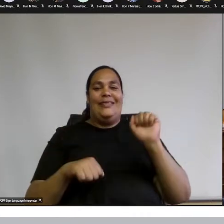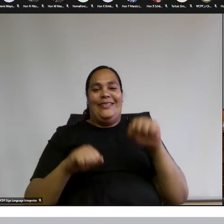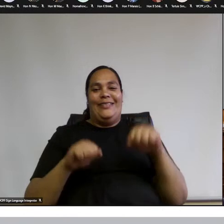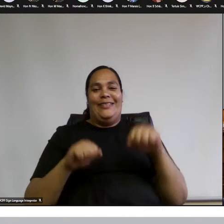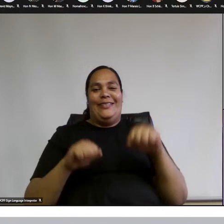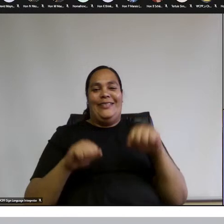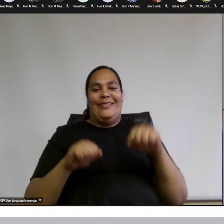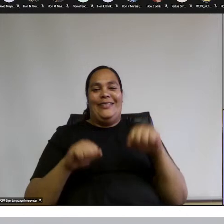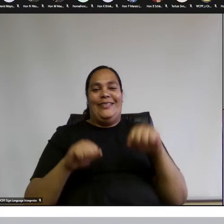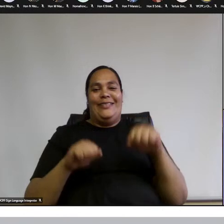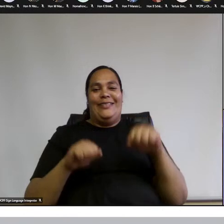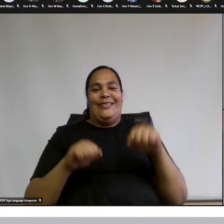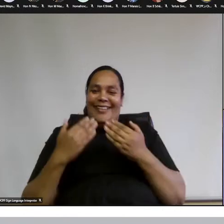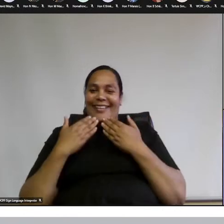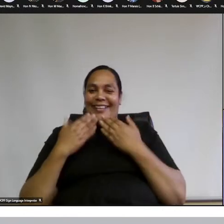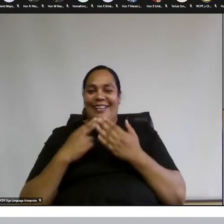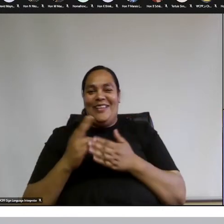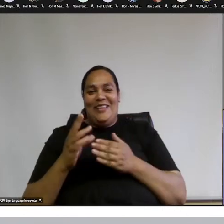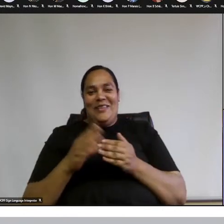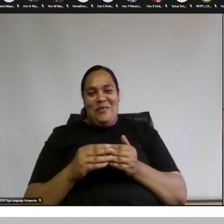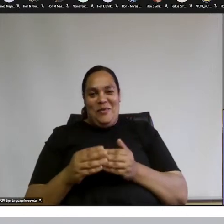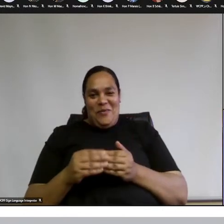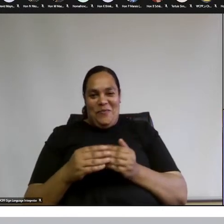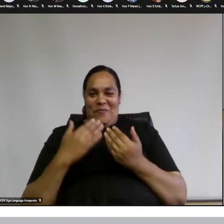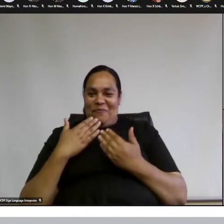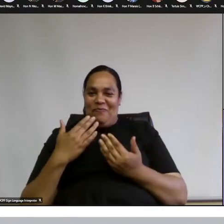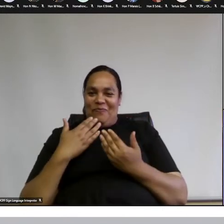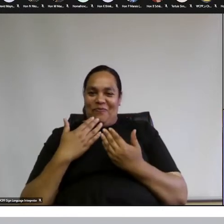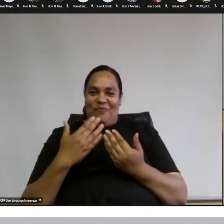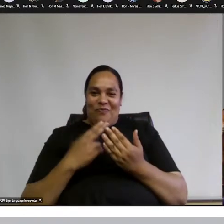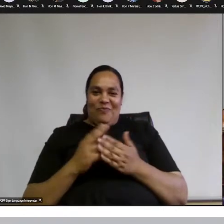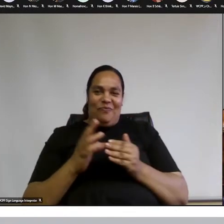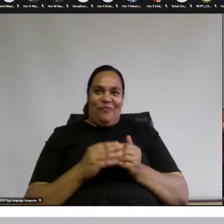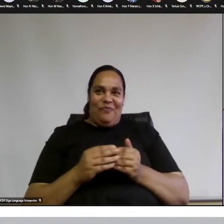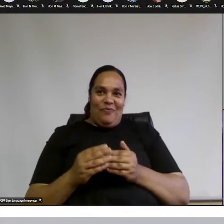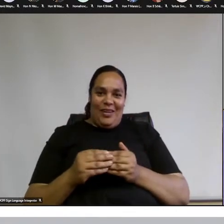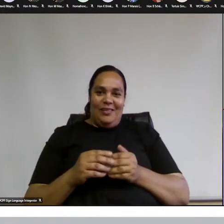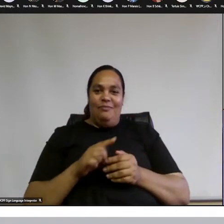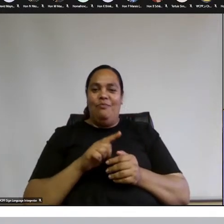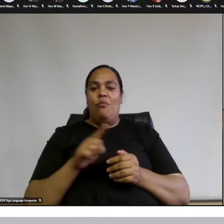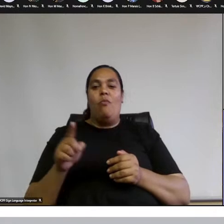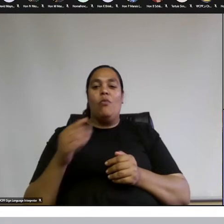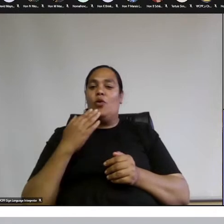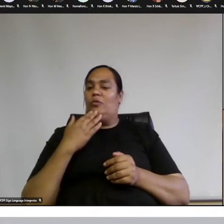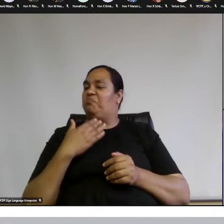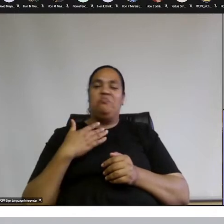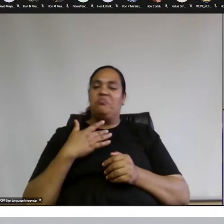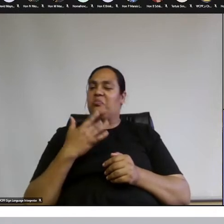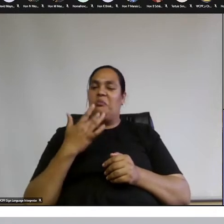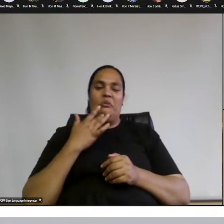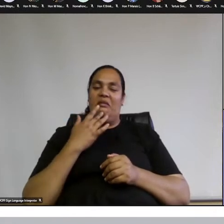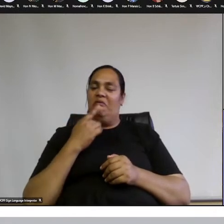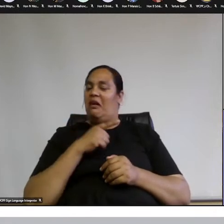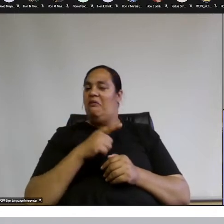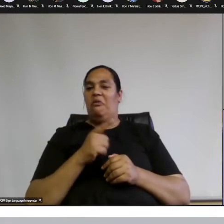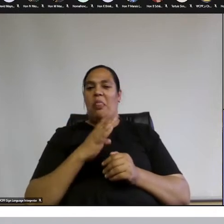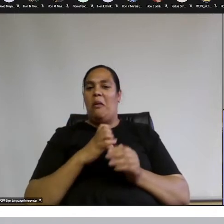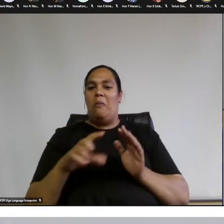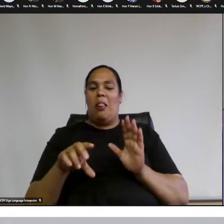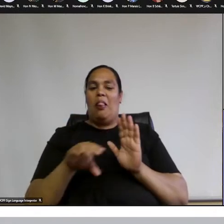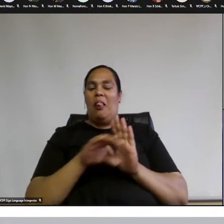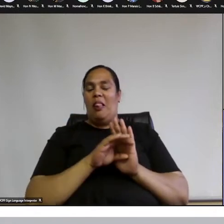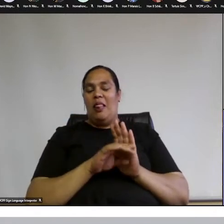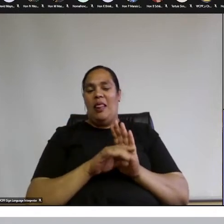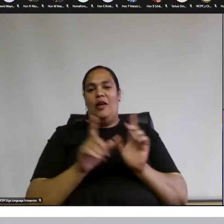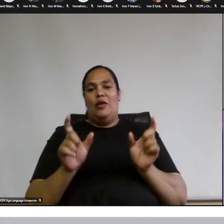Yes. Thank you, honorable members. Thank you, honorable members. Those not in favor of the bill, clauses, short